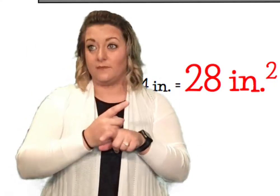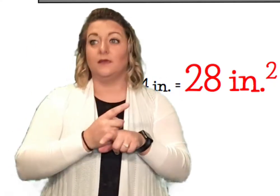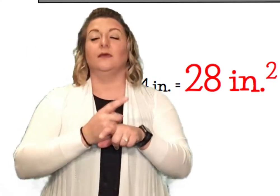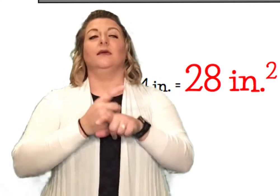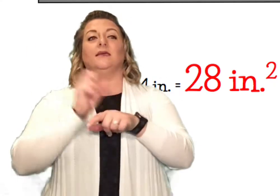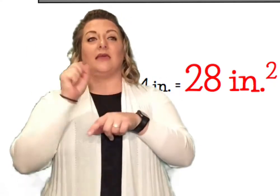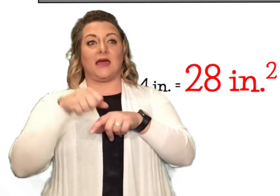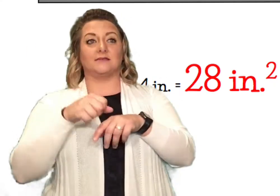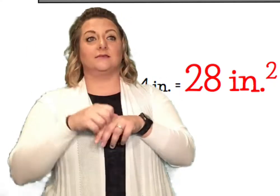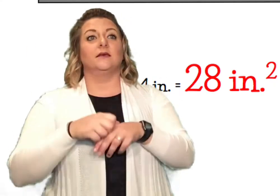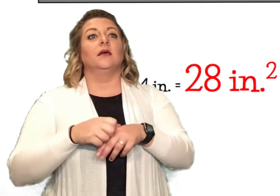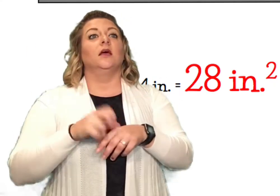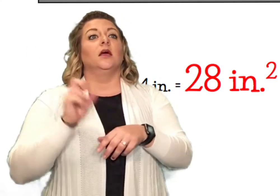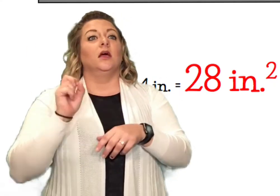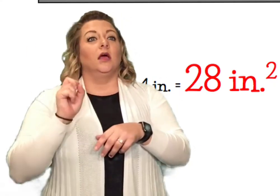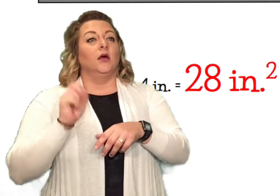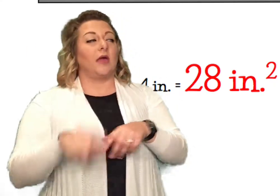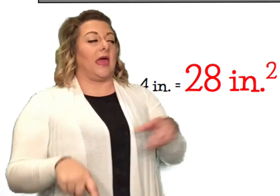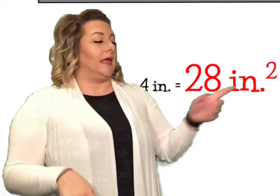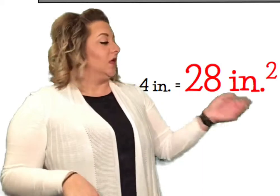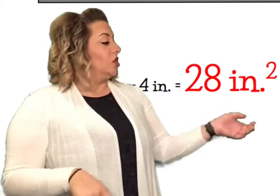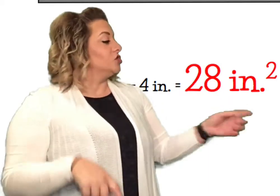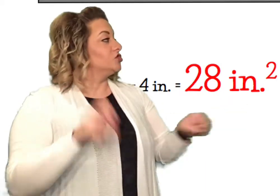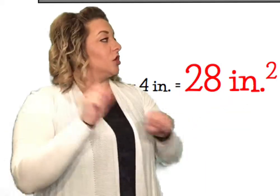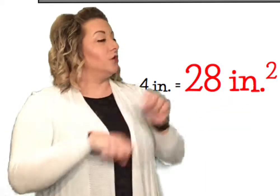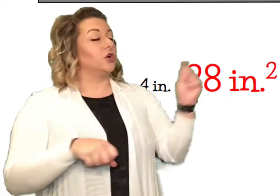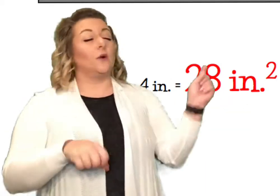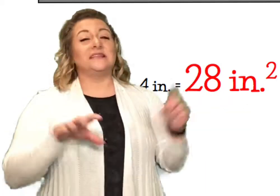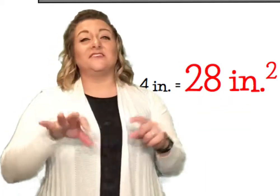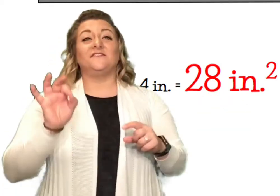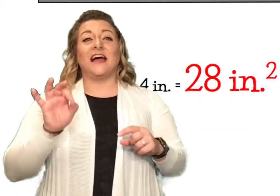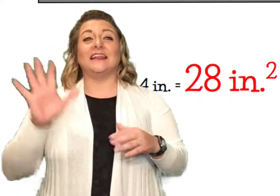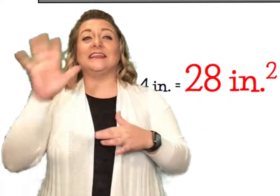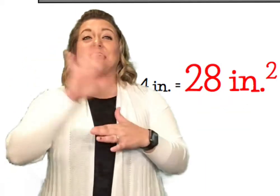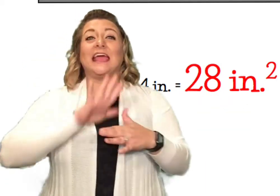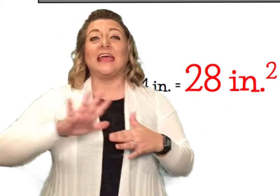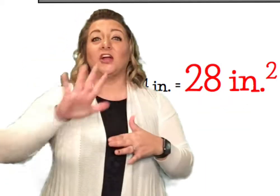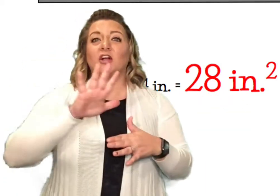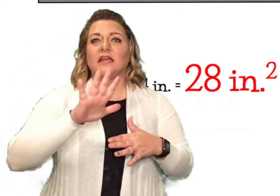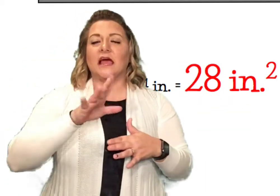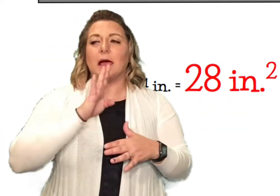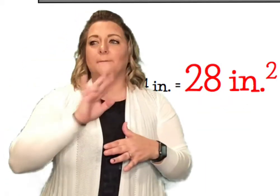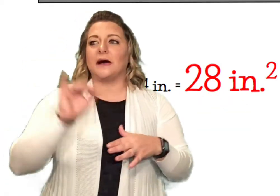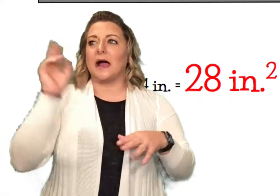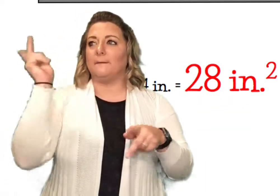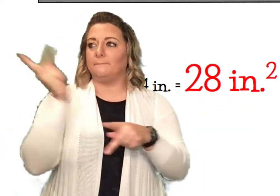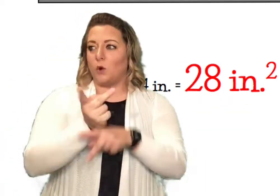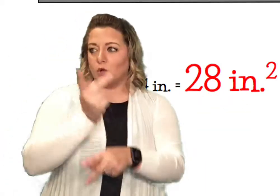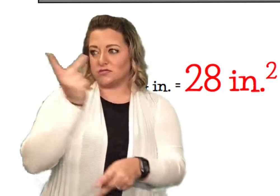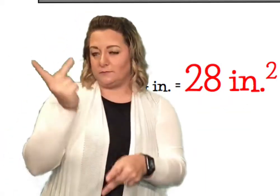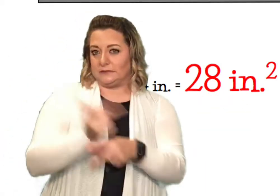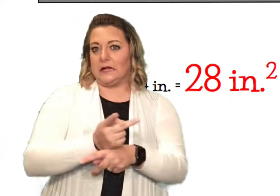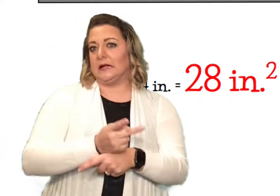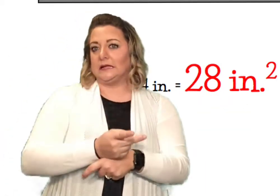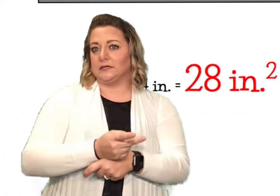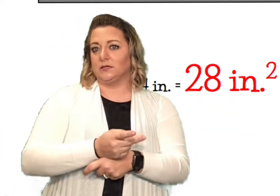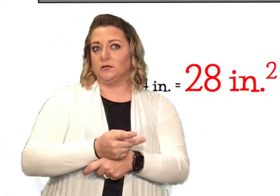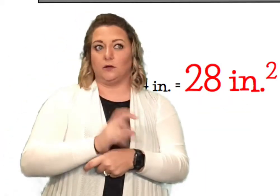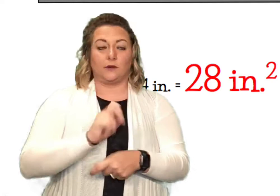Yes. Okay, so you're going to find the area area by multiplying,